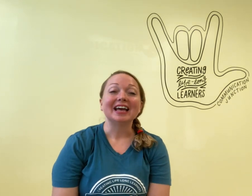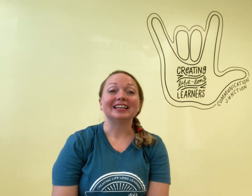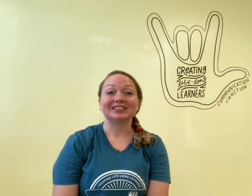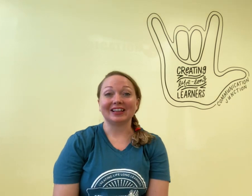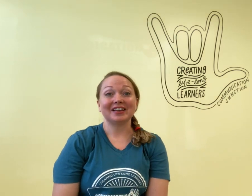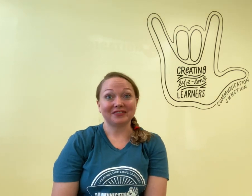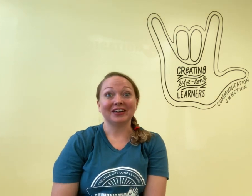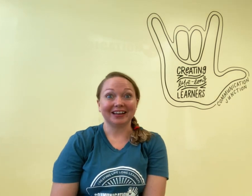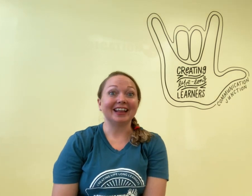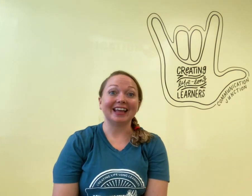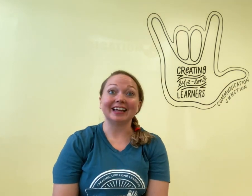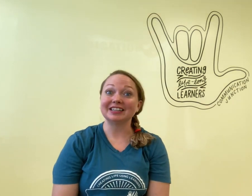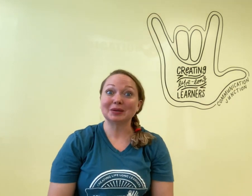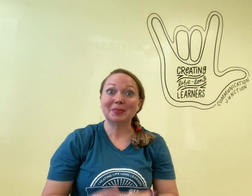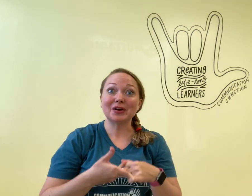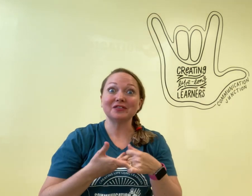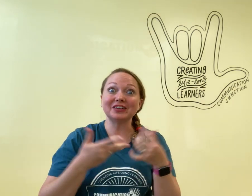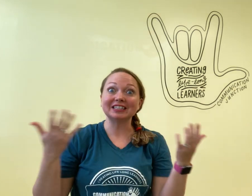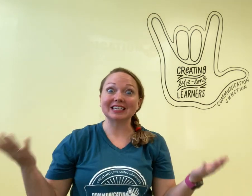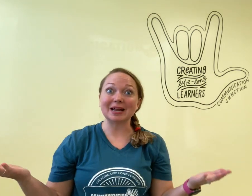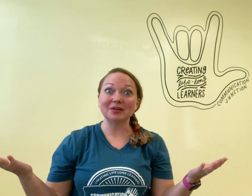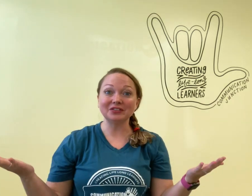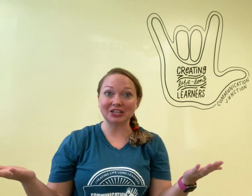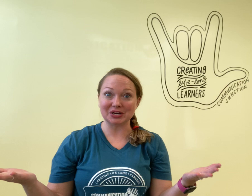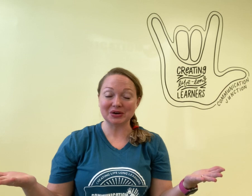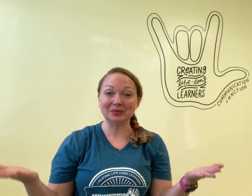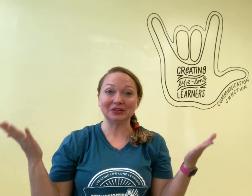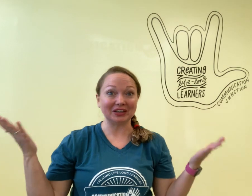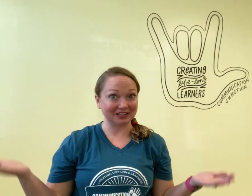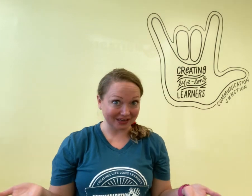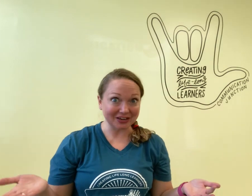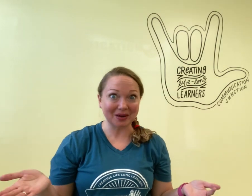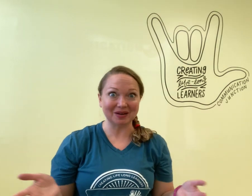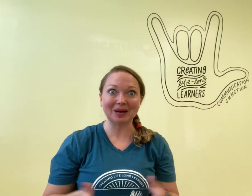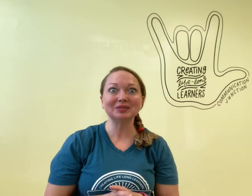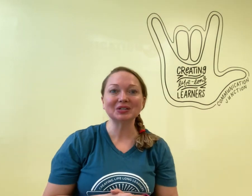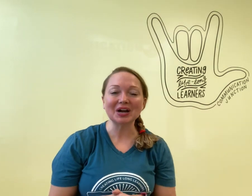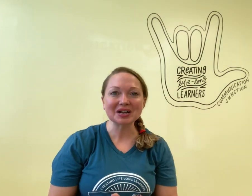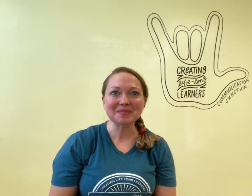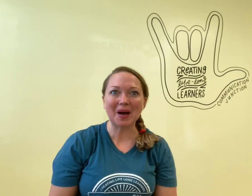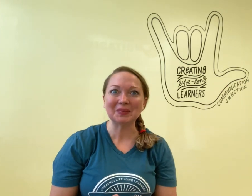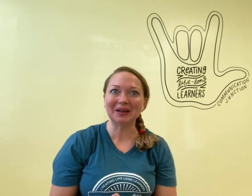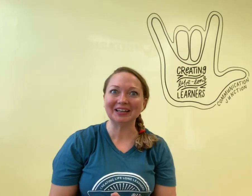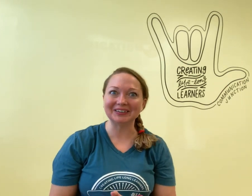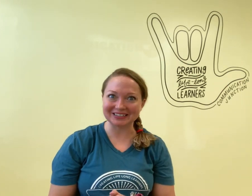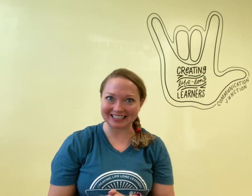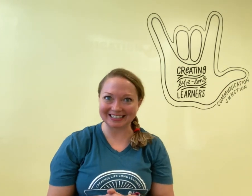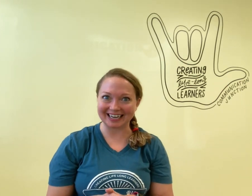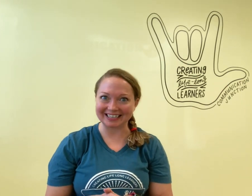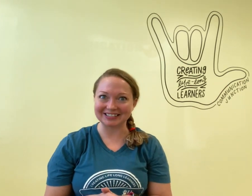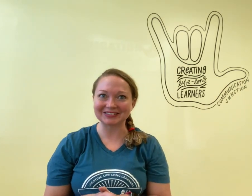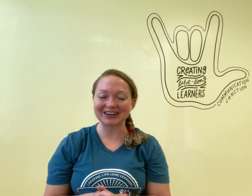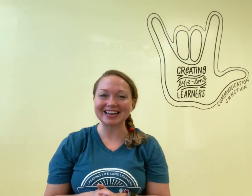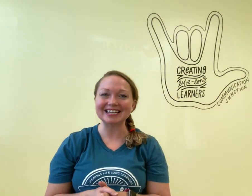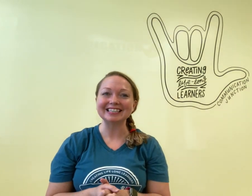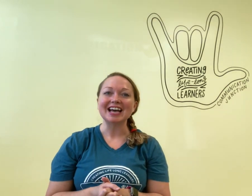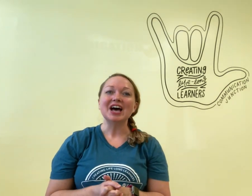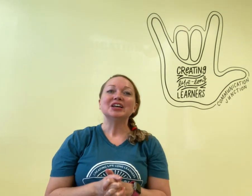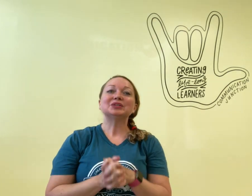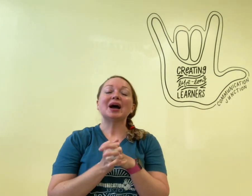a lot of fun, and it's a perfect time of year with Thanksgiving coming up to talk about manners and kindness, right? So I